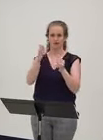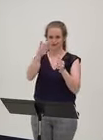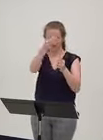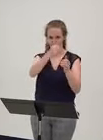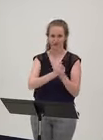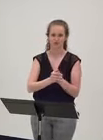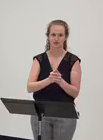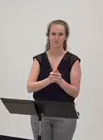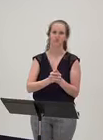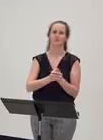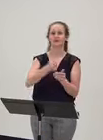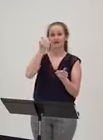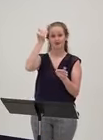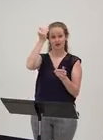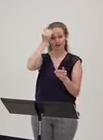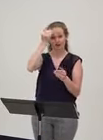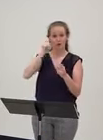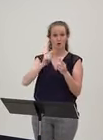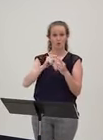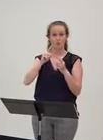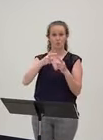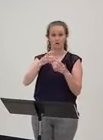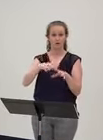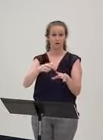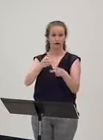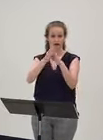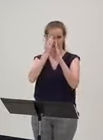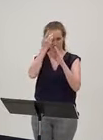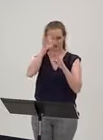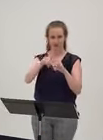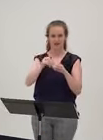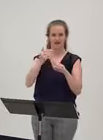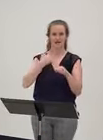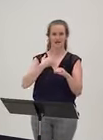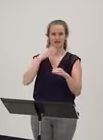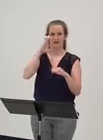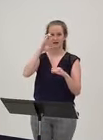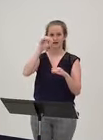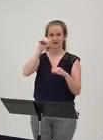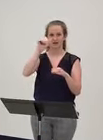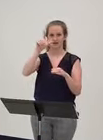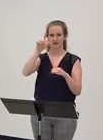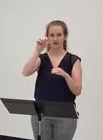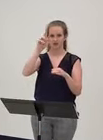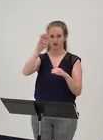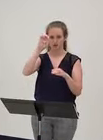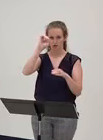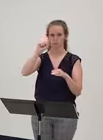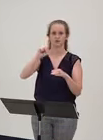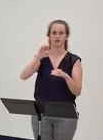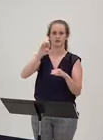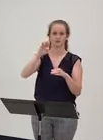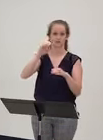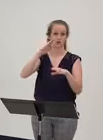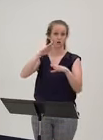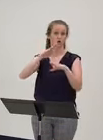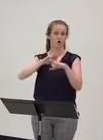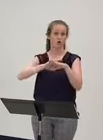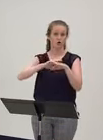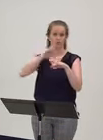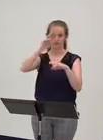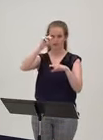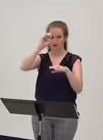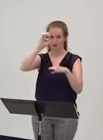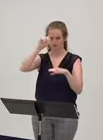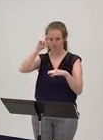the calorie counts right next to it. So he got something with like 850 calories, which was really